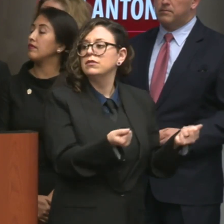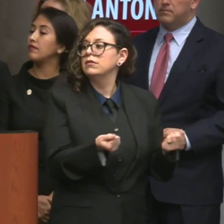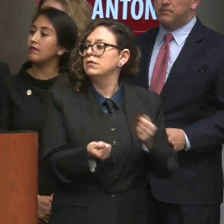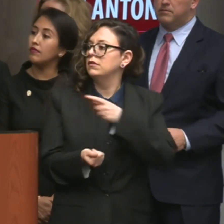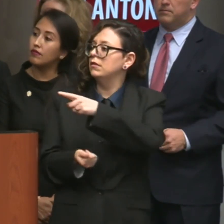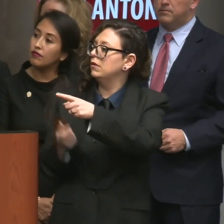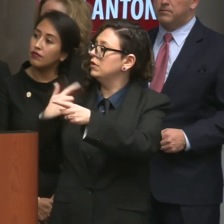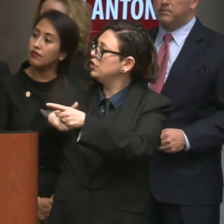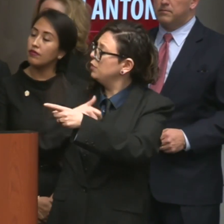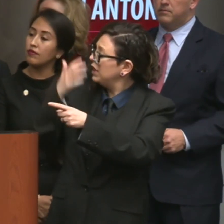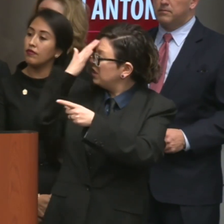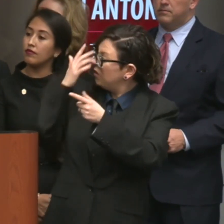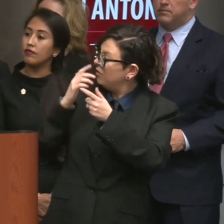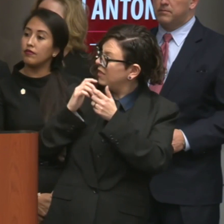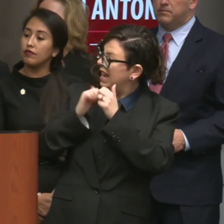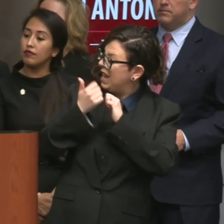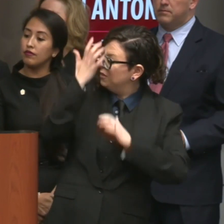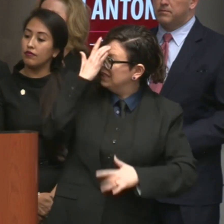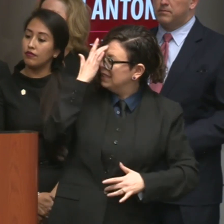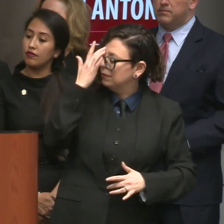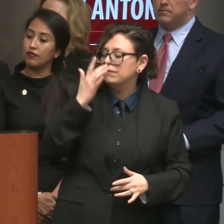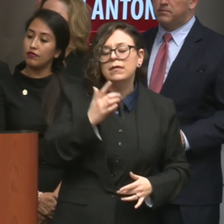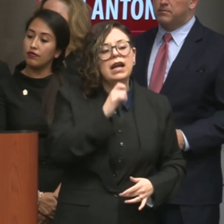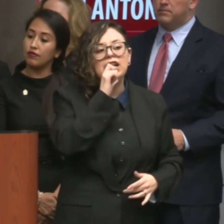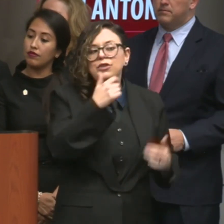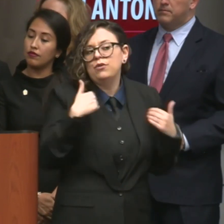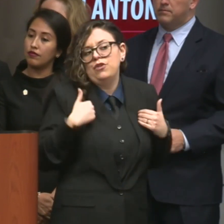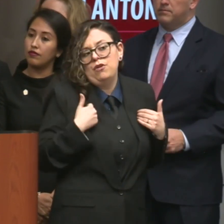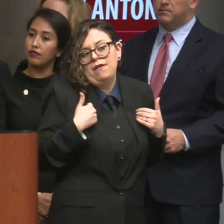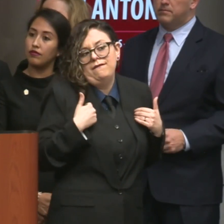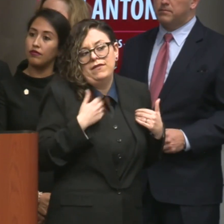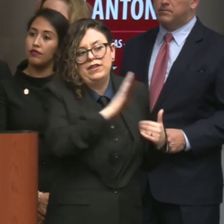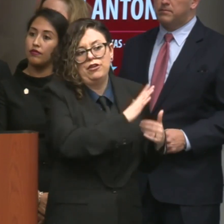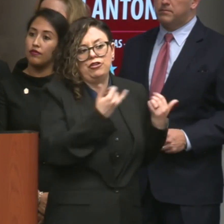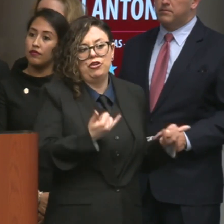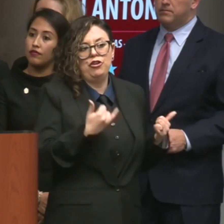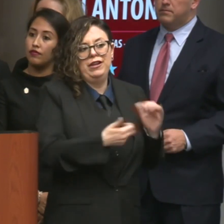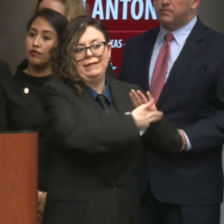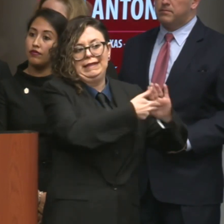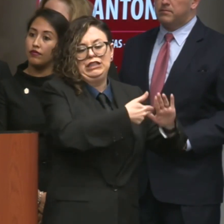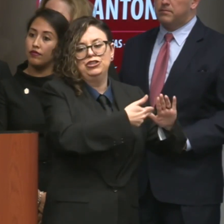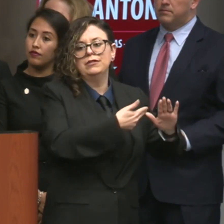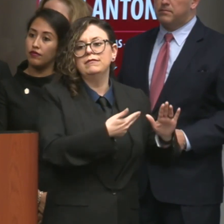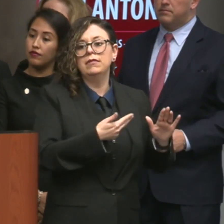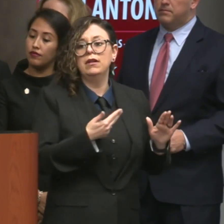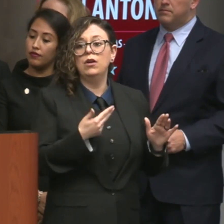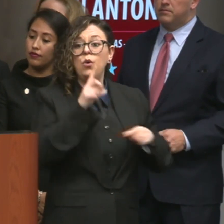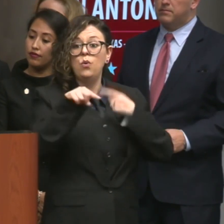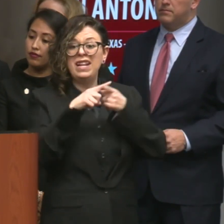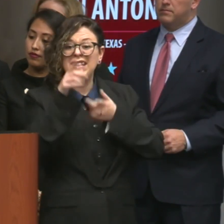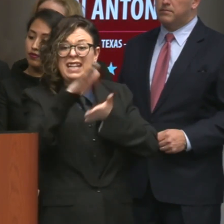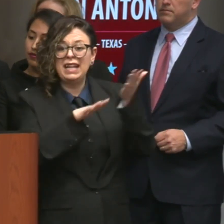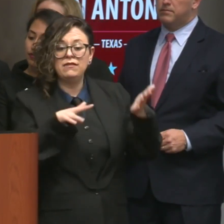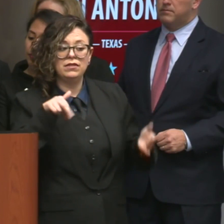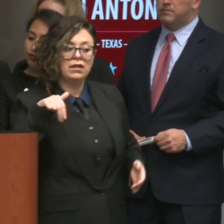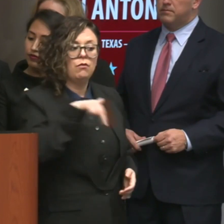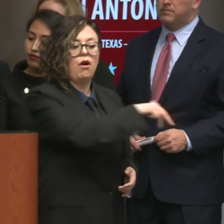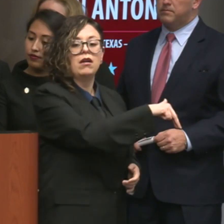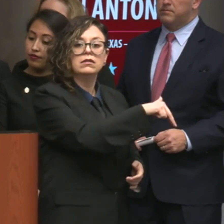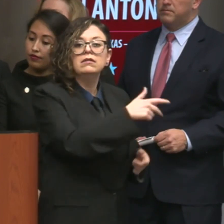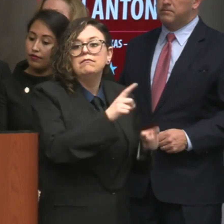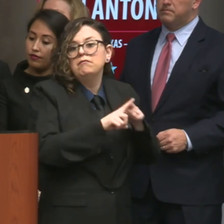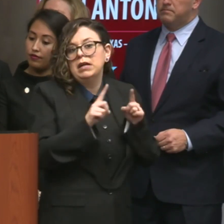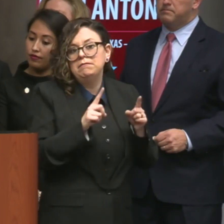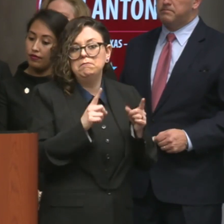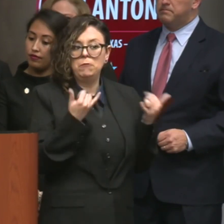current condition? I don't have an update on the current condition. They were ambulatory when they left, and they're getting excellent care.